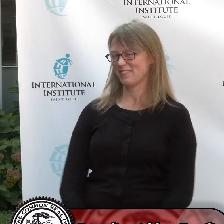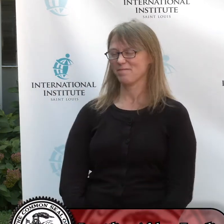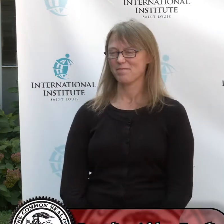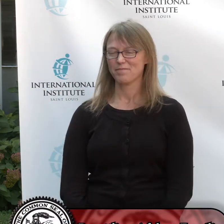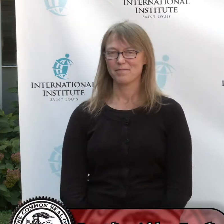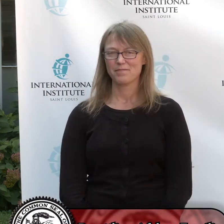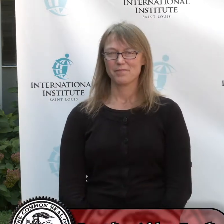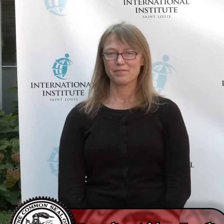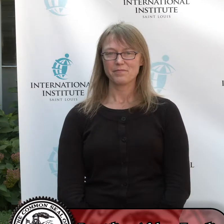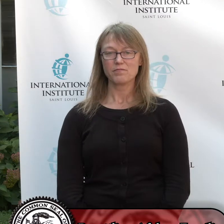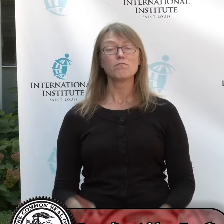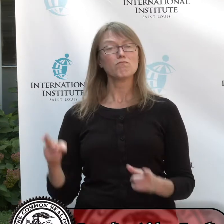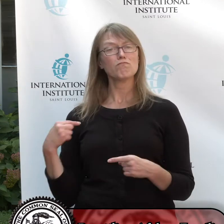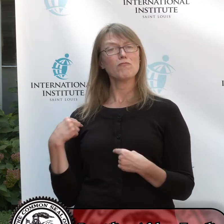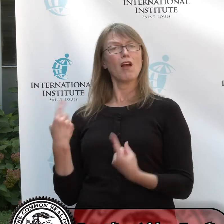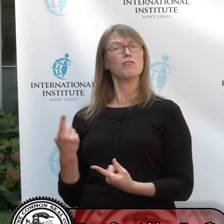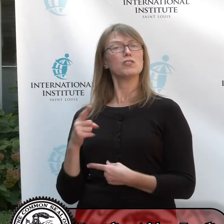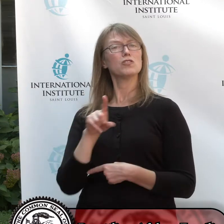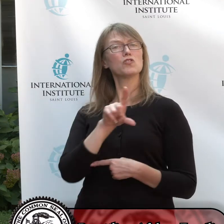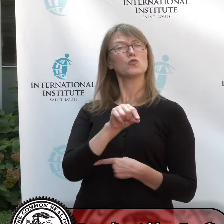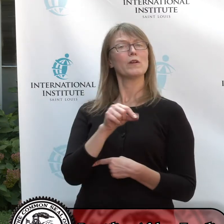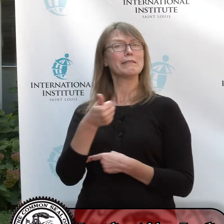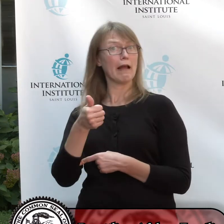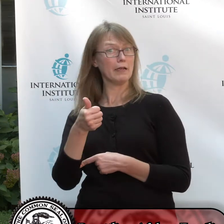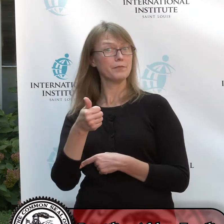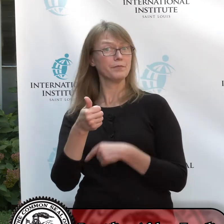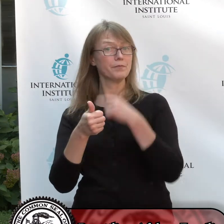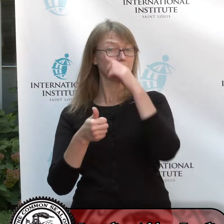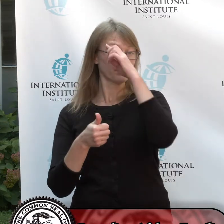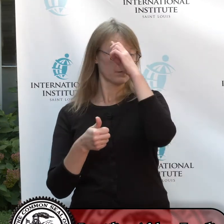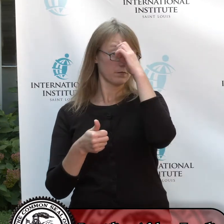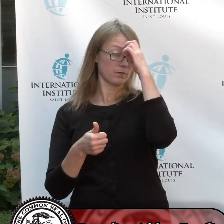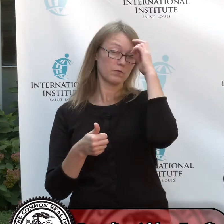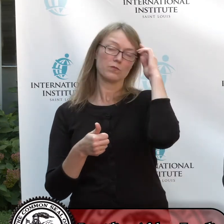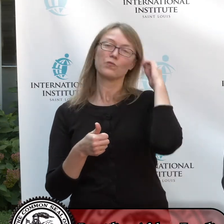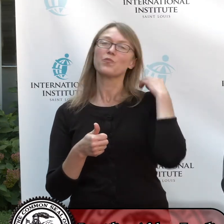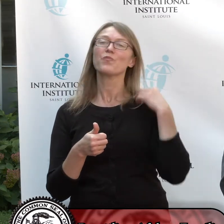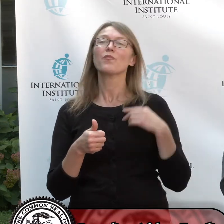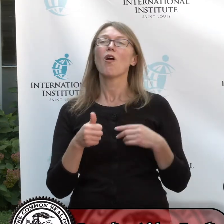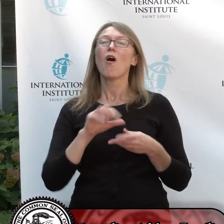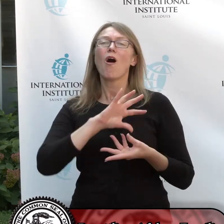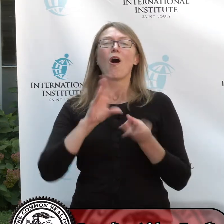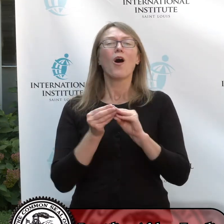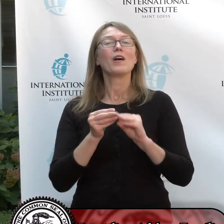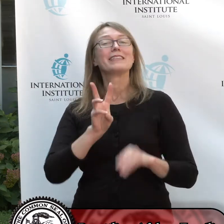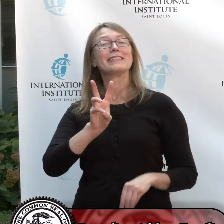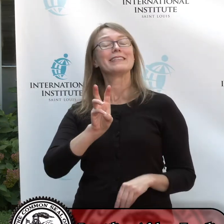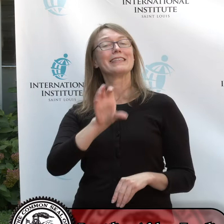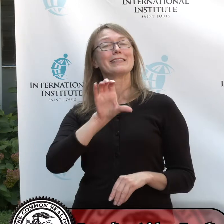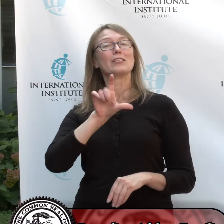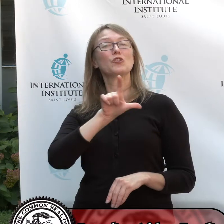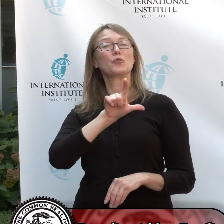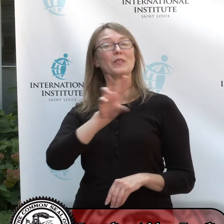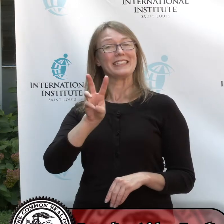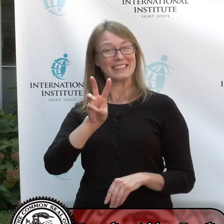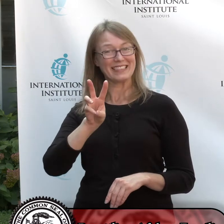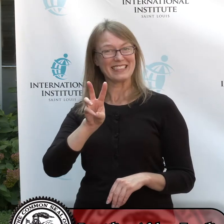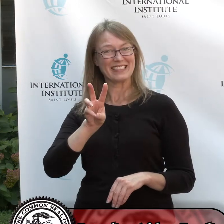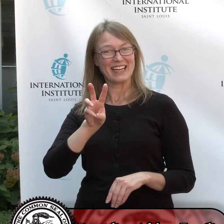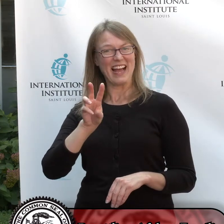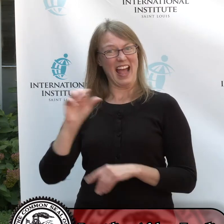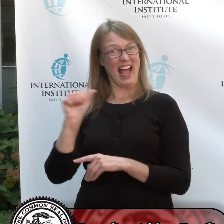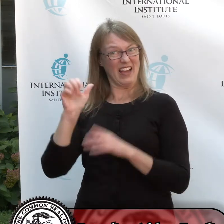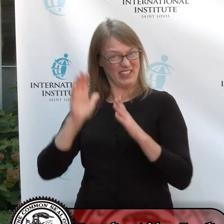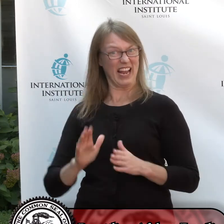Since 2010, we have worked to welcome 626